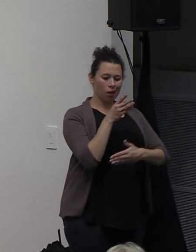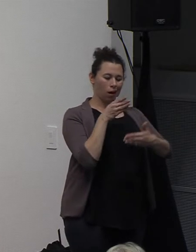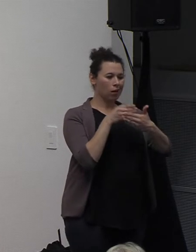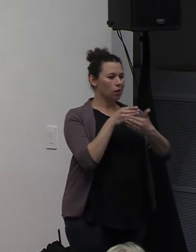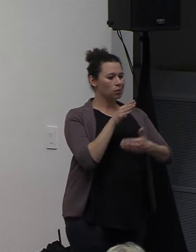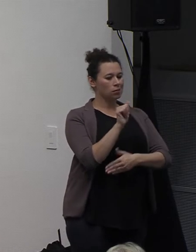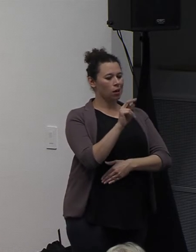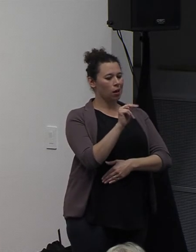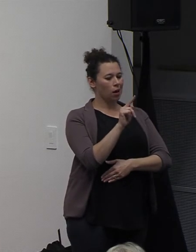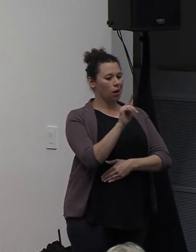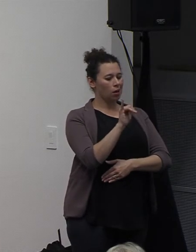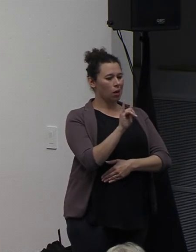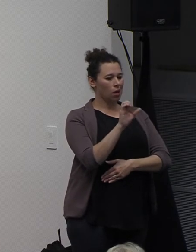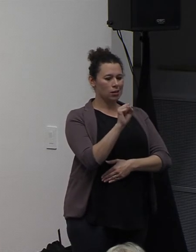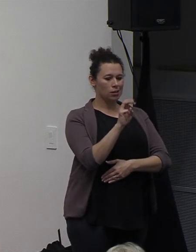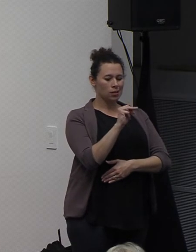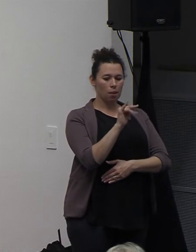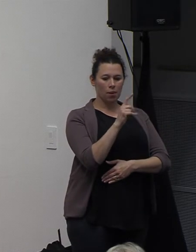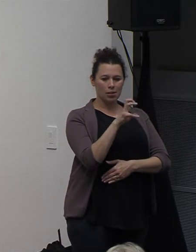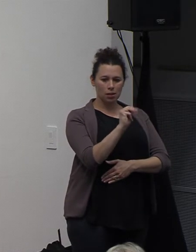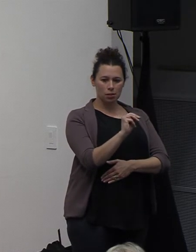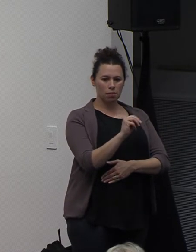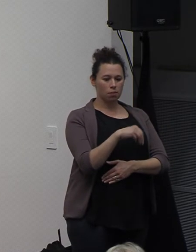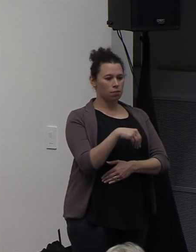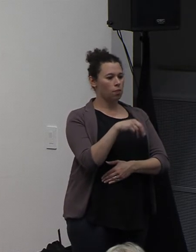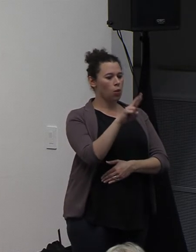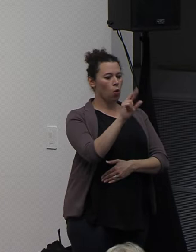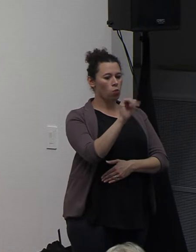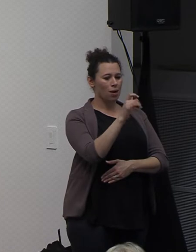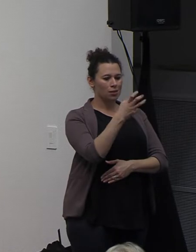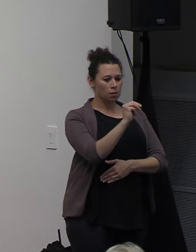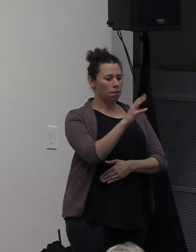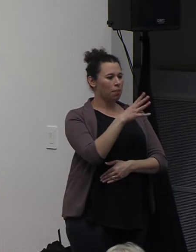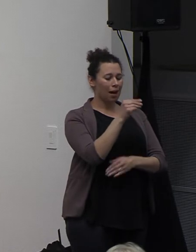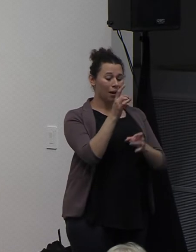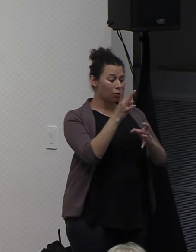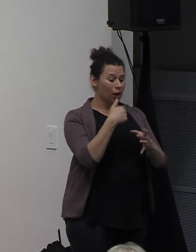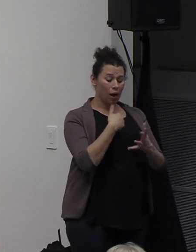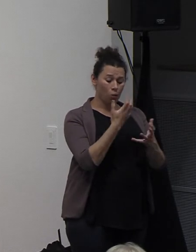racism, and any kind of hatred, you know. And